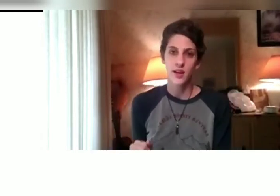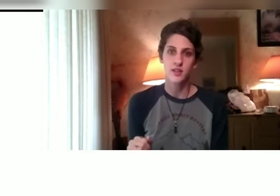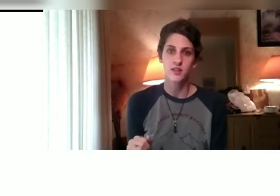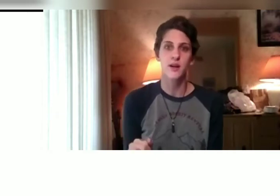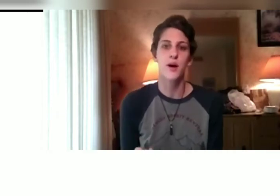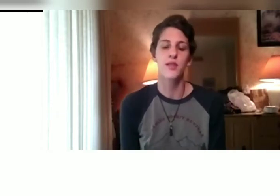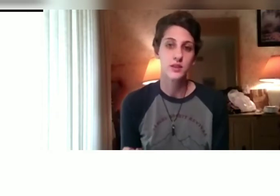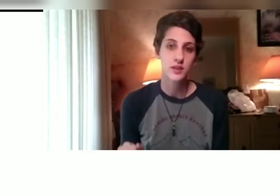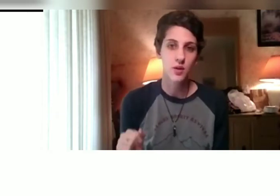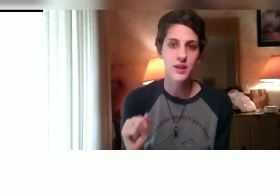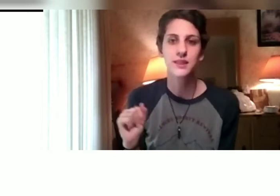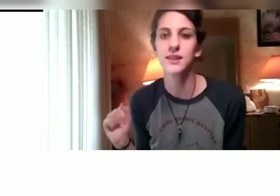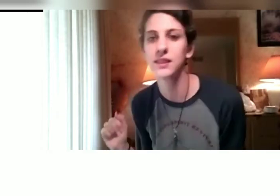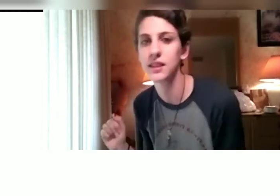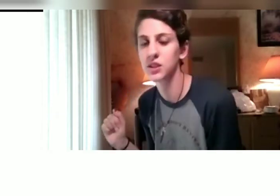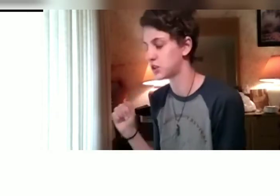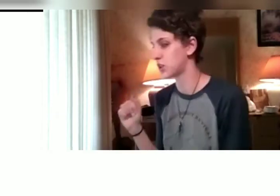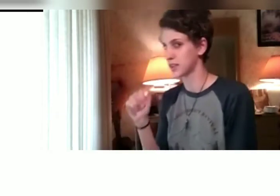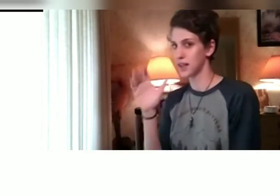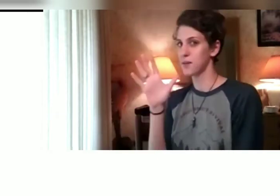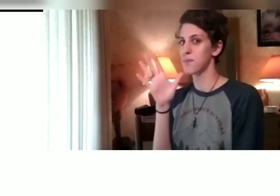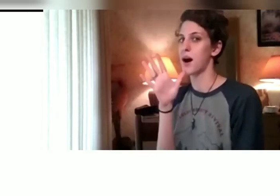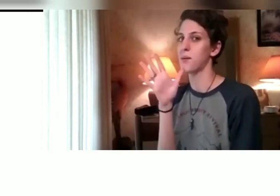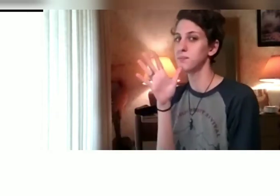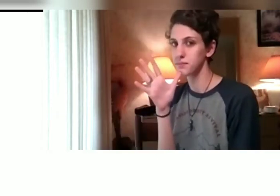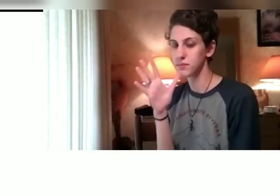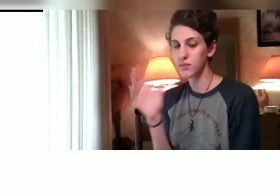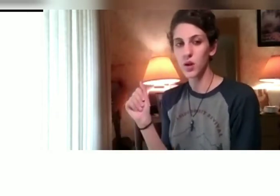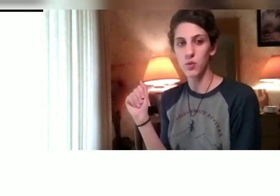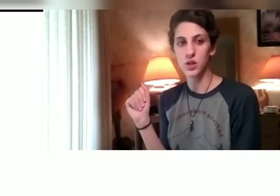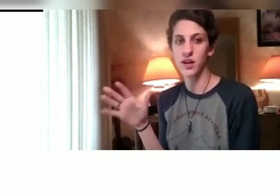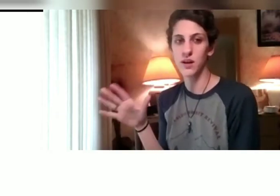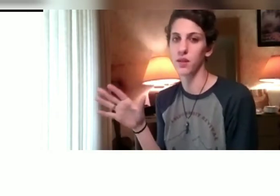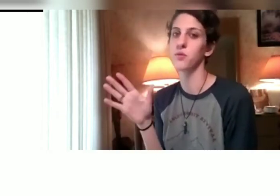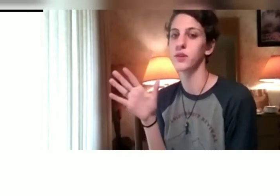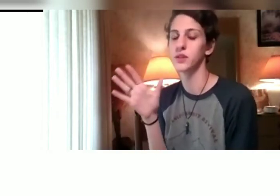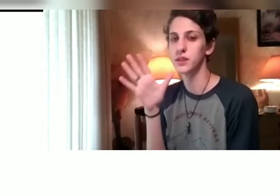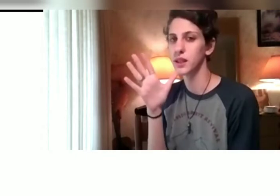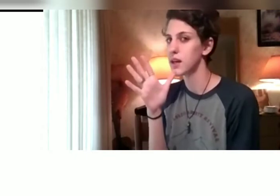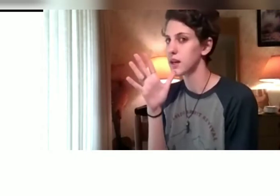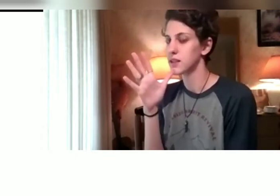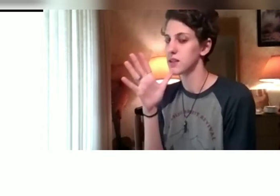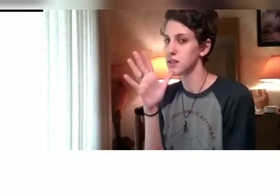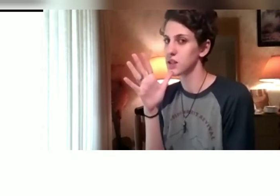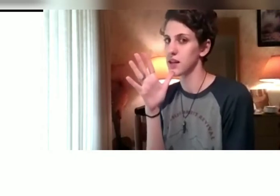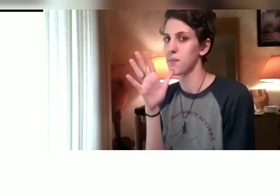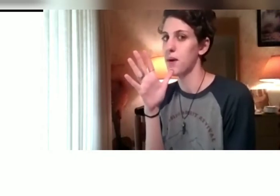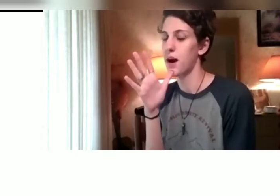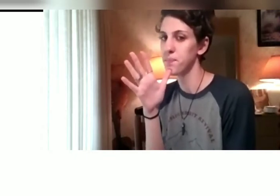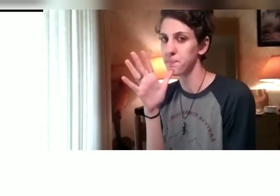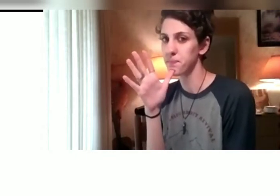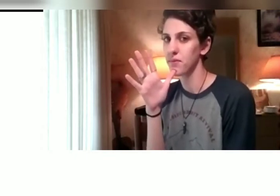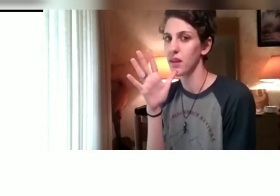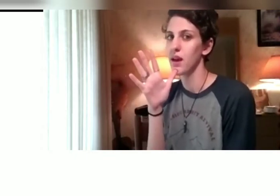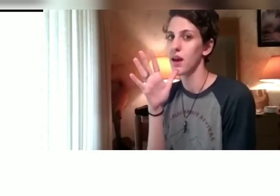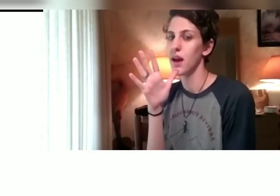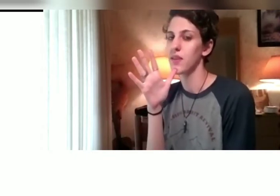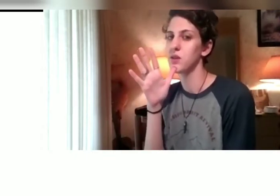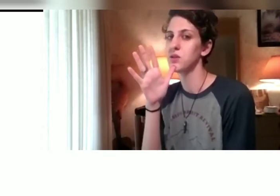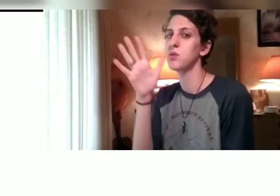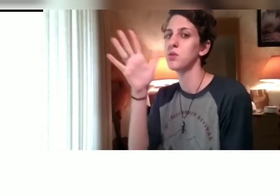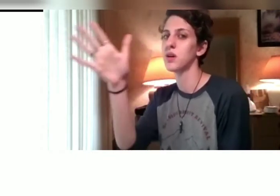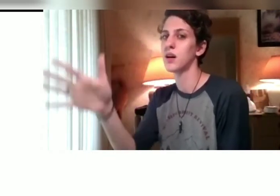Grandfather and grandmother. So this is just like mom. We'll do grandmother first. So this is just like mom,